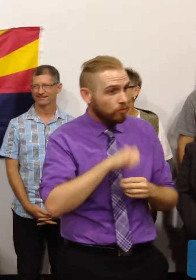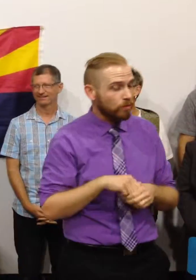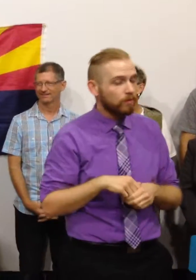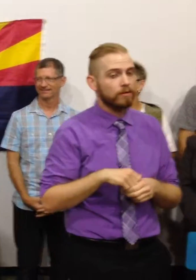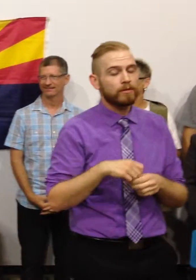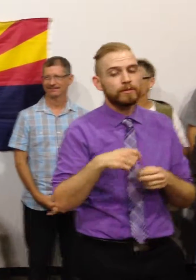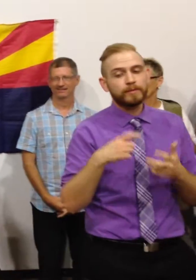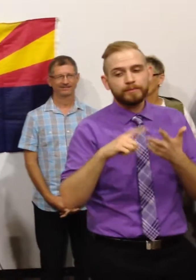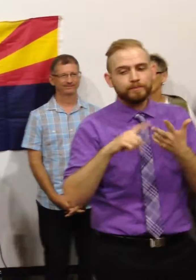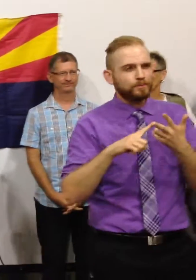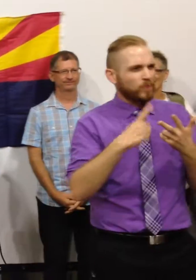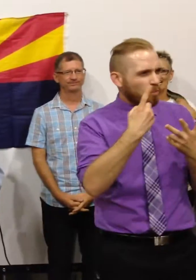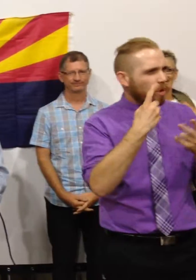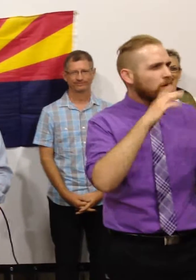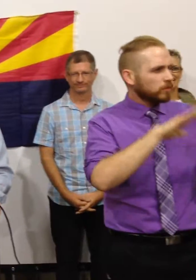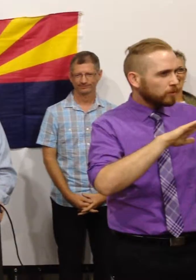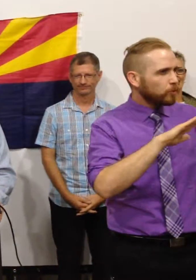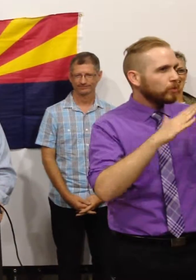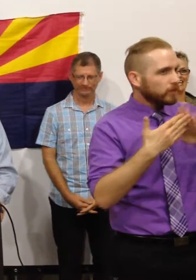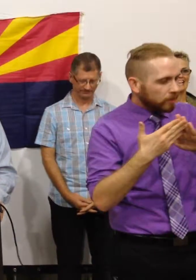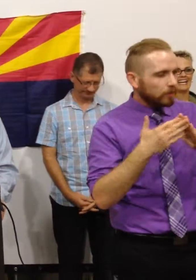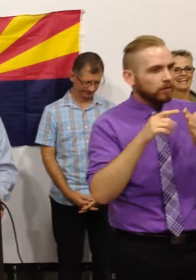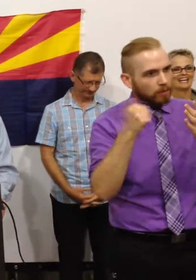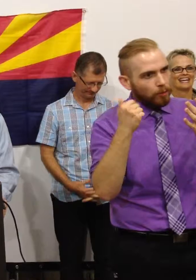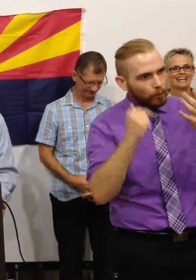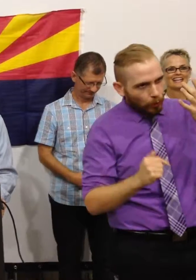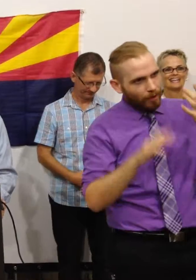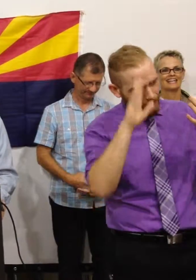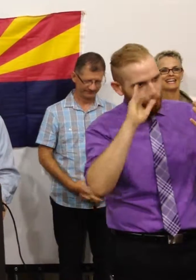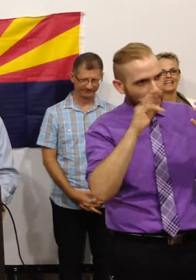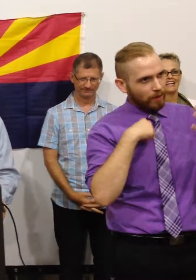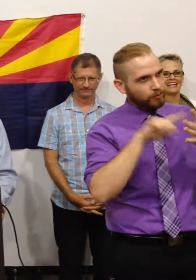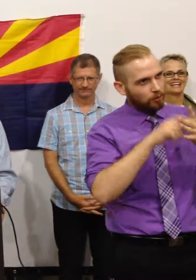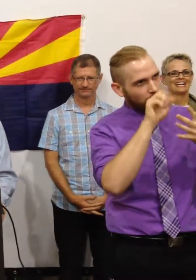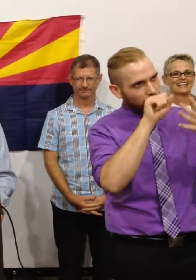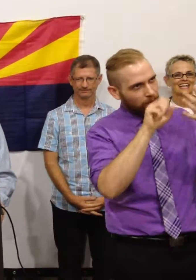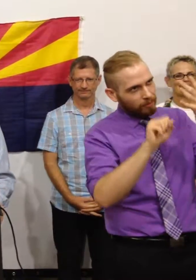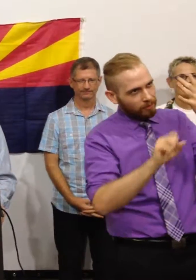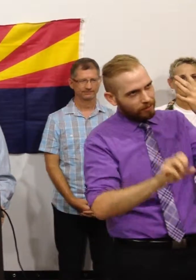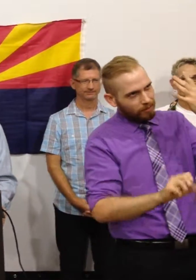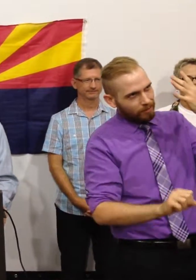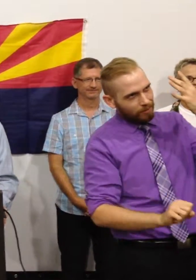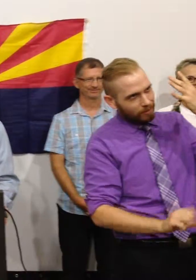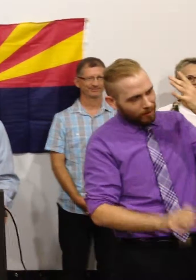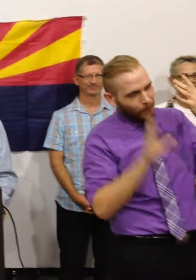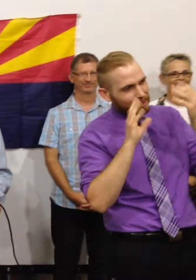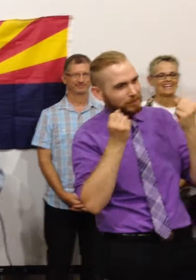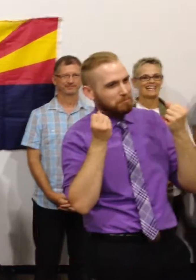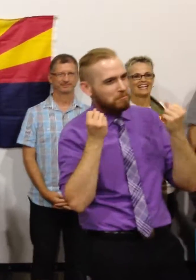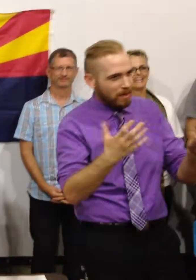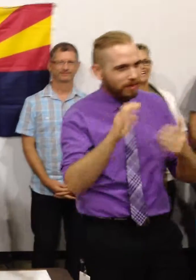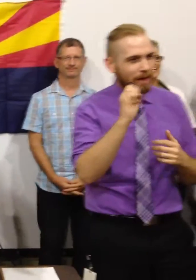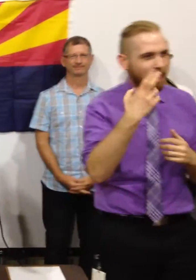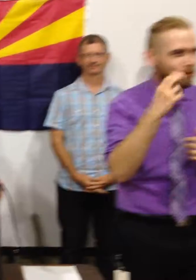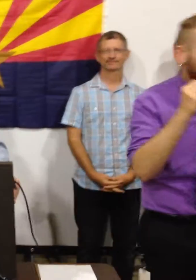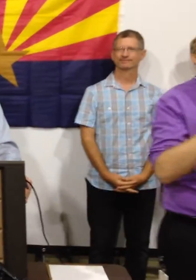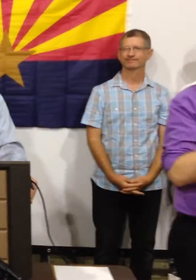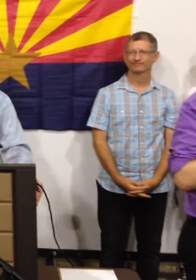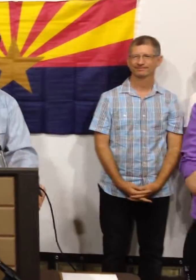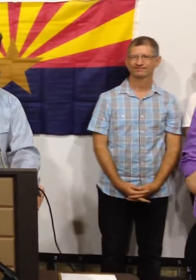One Community, all the others. I know once I start listing them, we're going to leave many, many, many out, Echo Magazine and